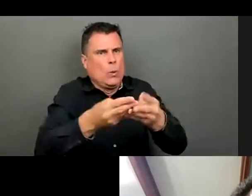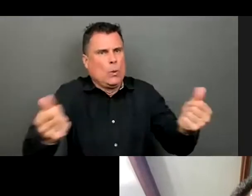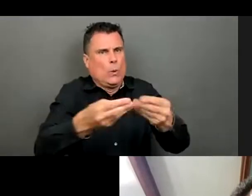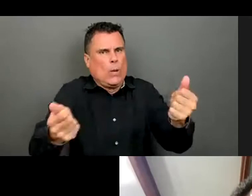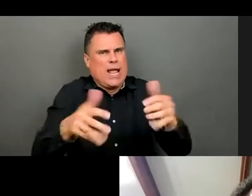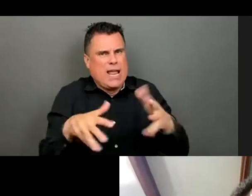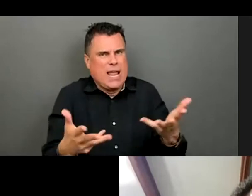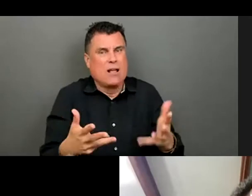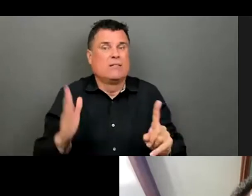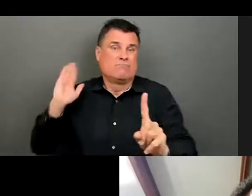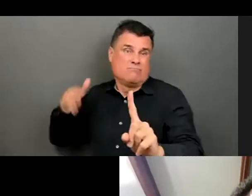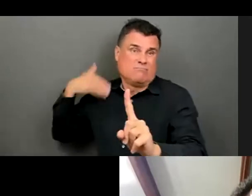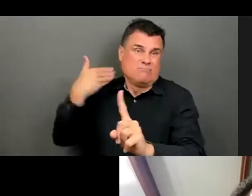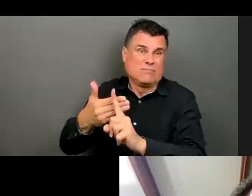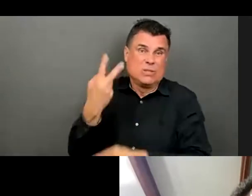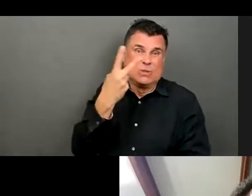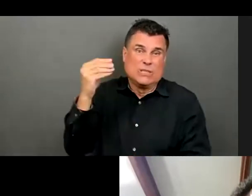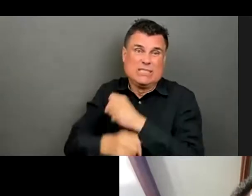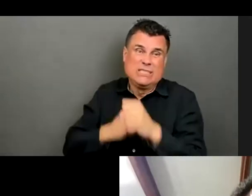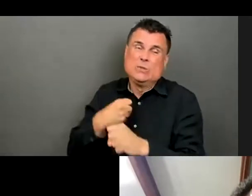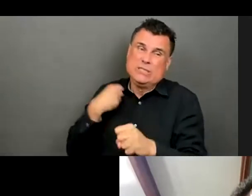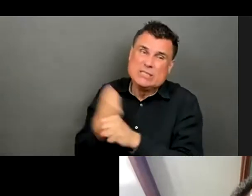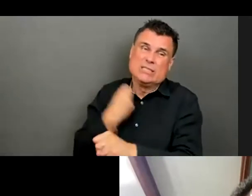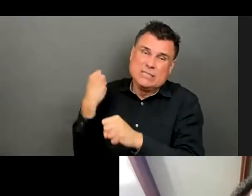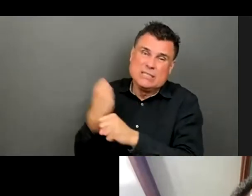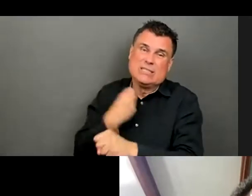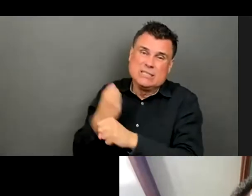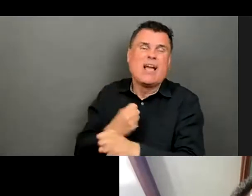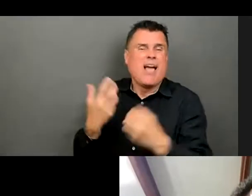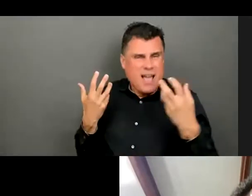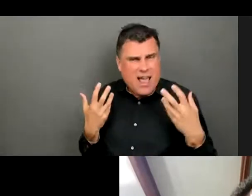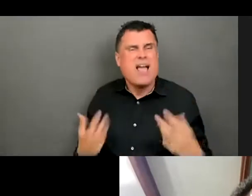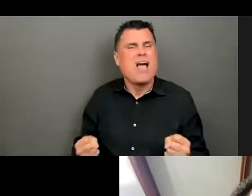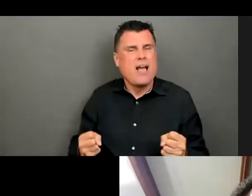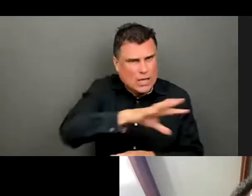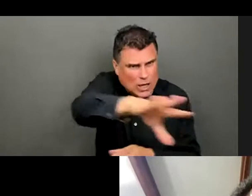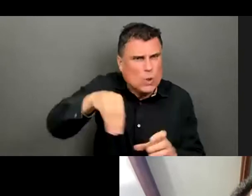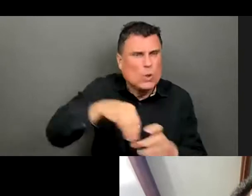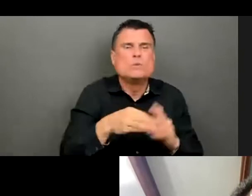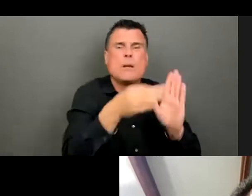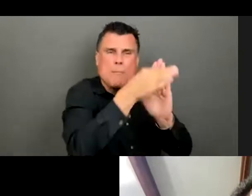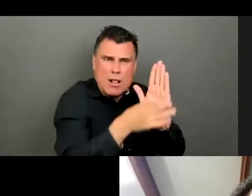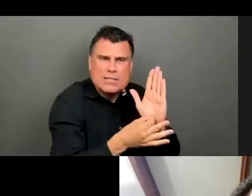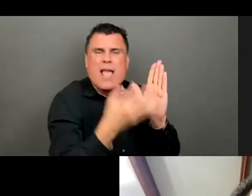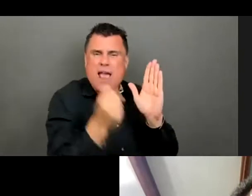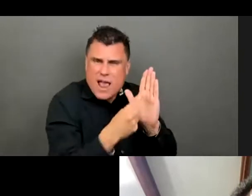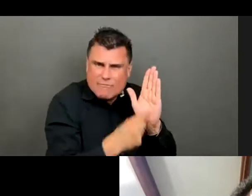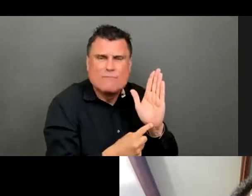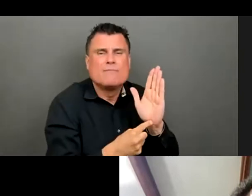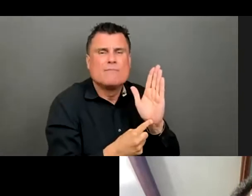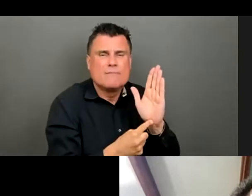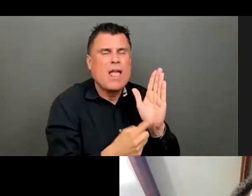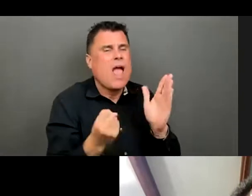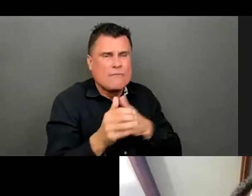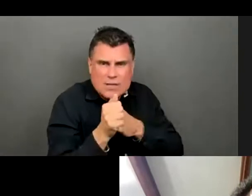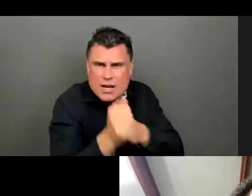two decades of work, we have a very inclusive policies, Disaster Management Act, circulars, and guidelines.